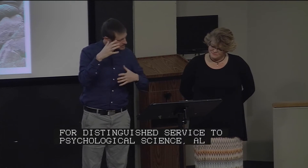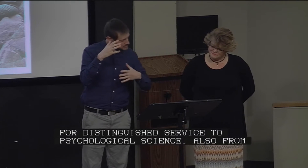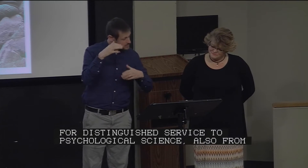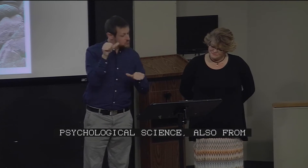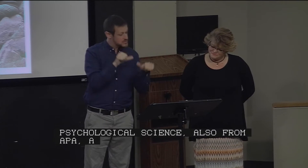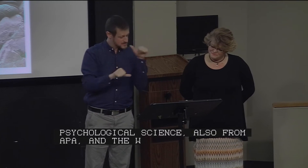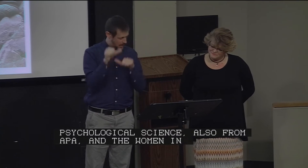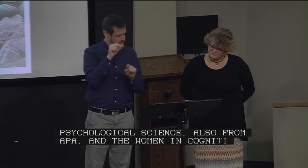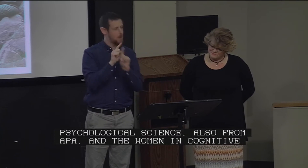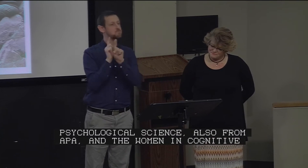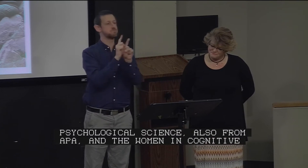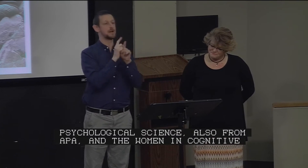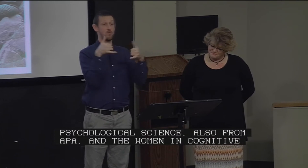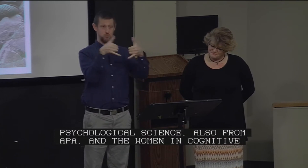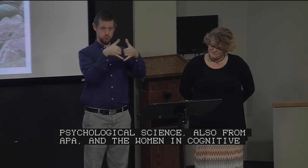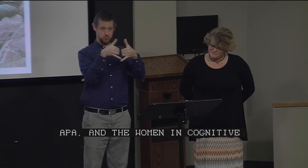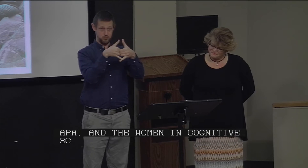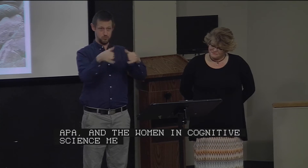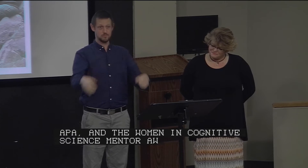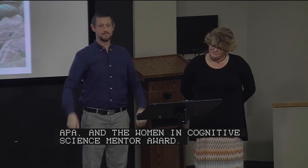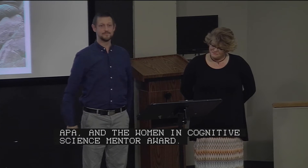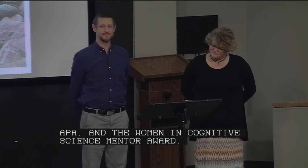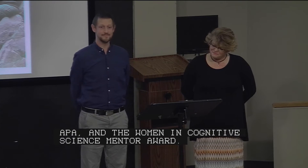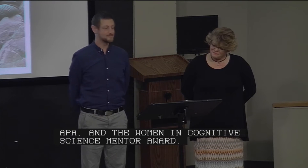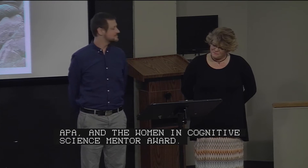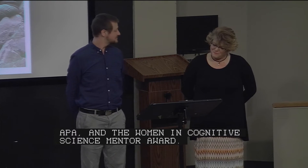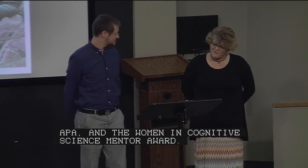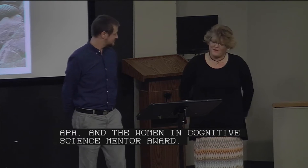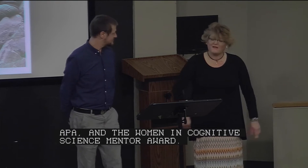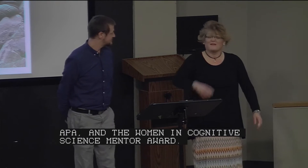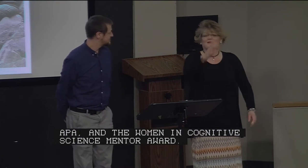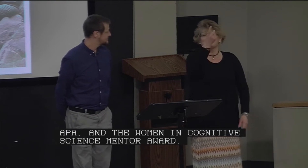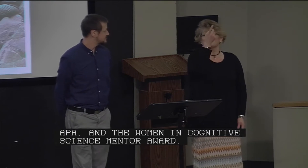Cognitive Science Mentor Award.